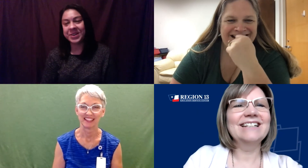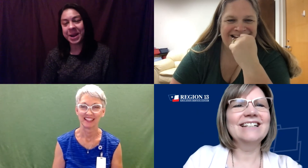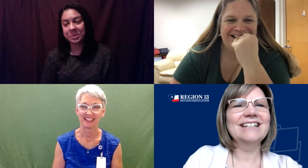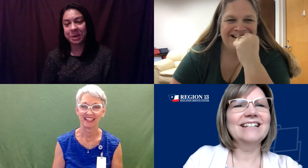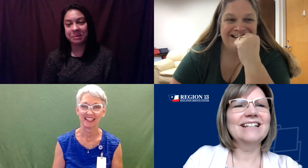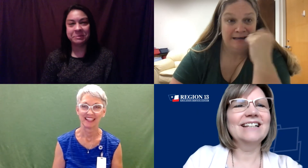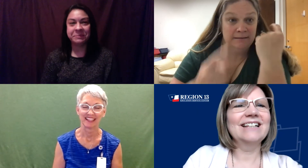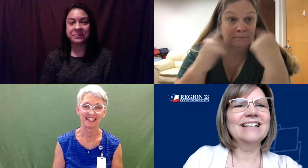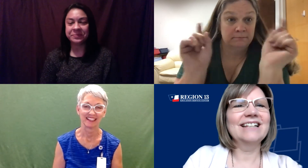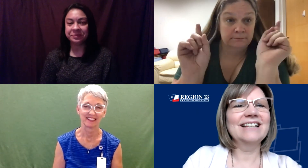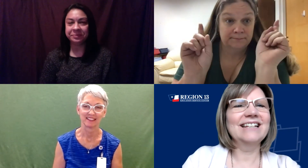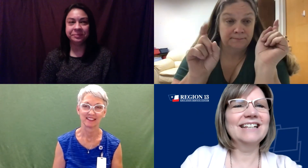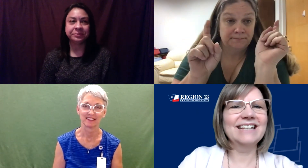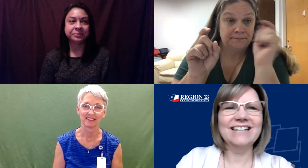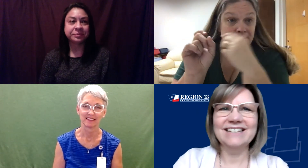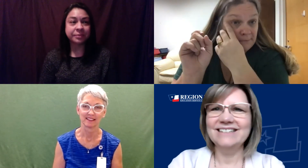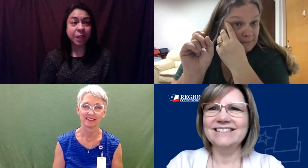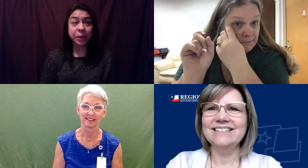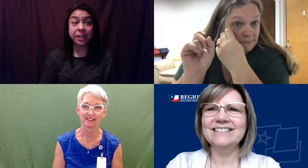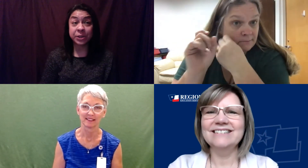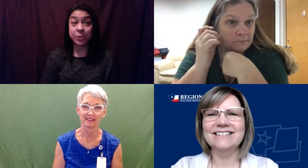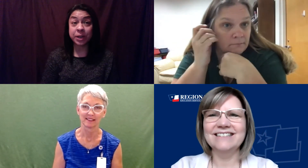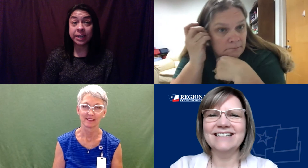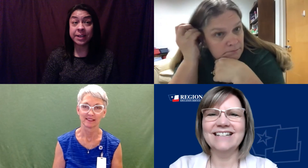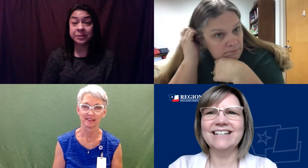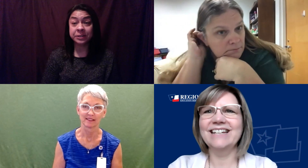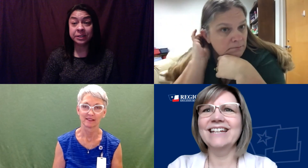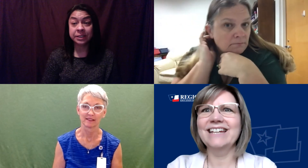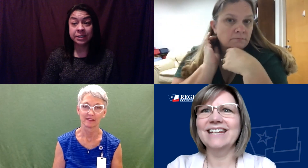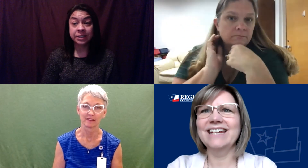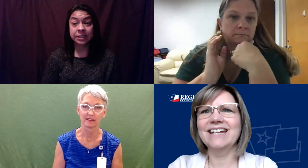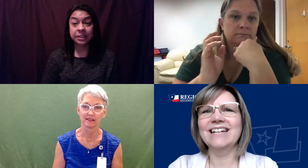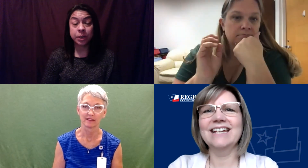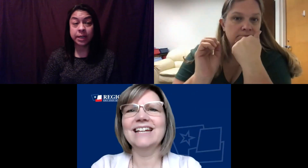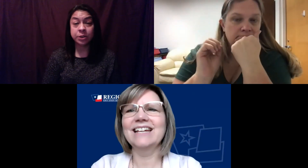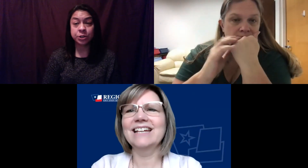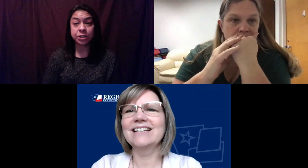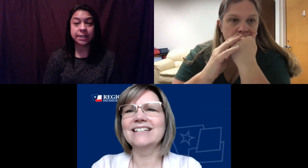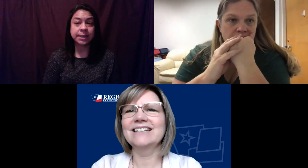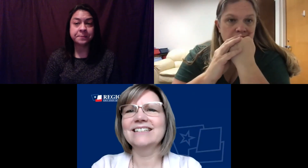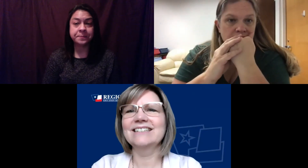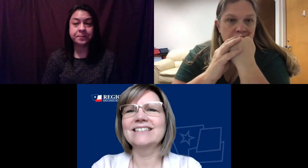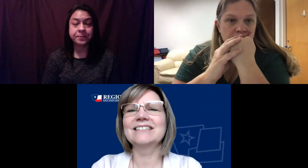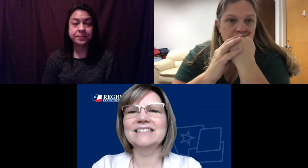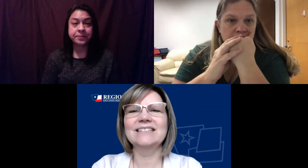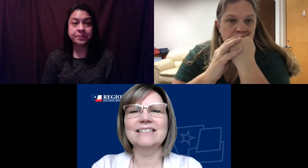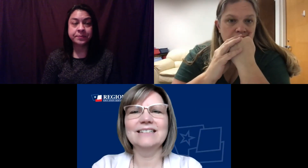that's all right. No problem. Okay, so working now? Is it working now? Trisha's asking.